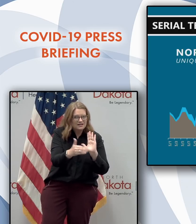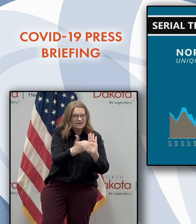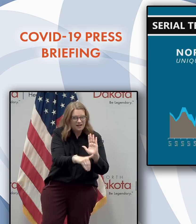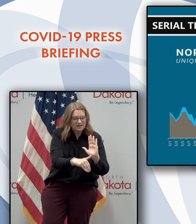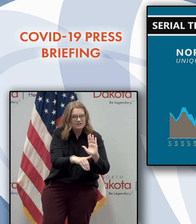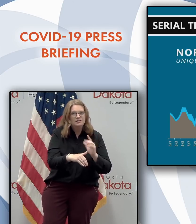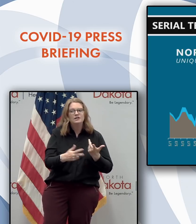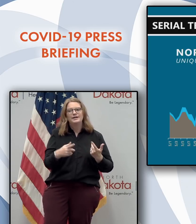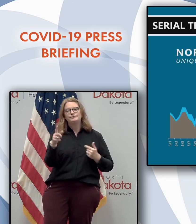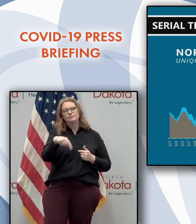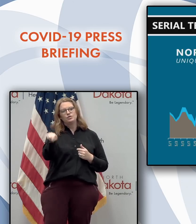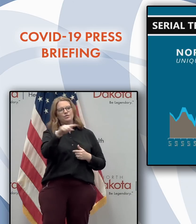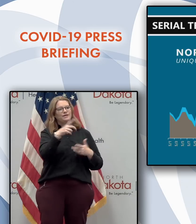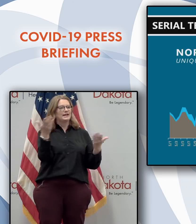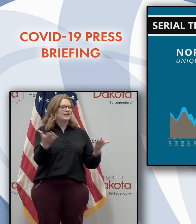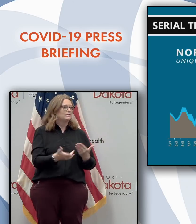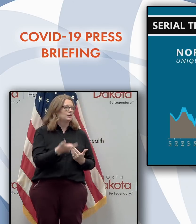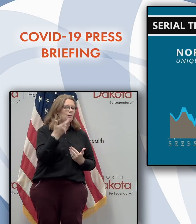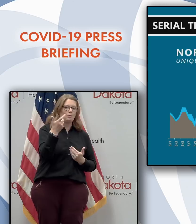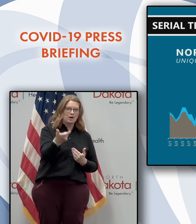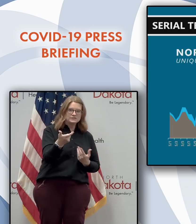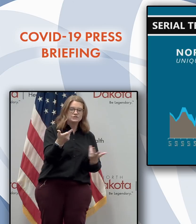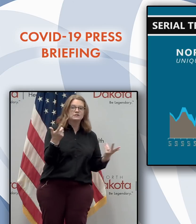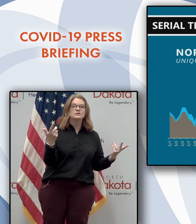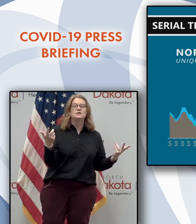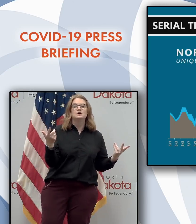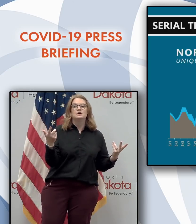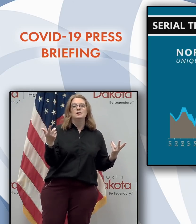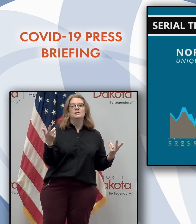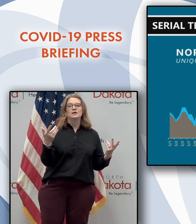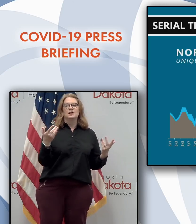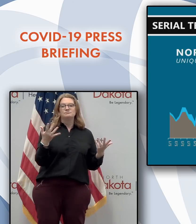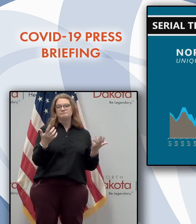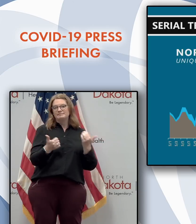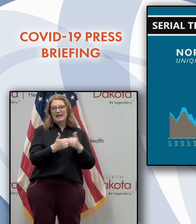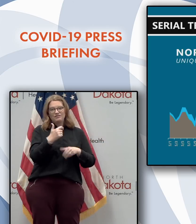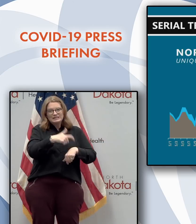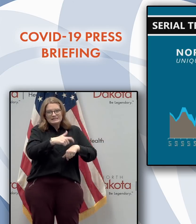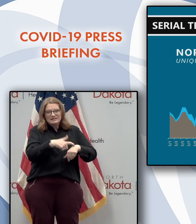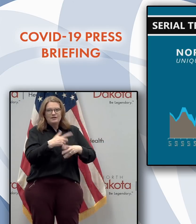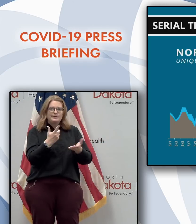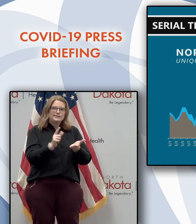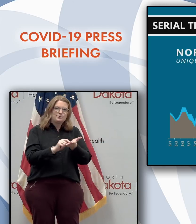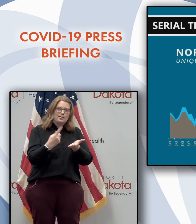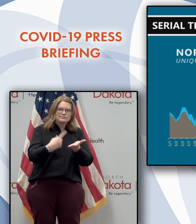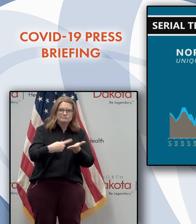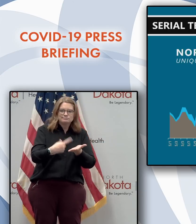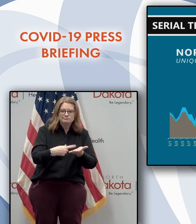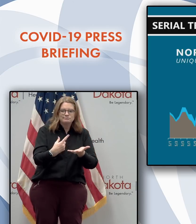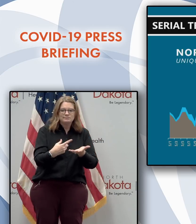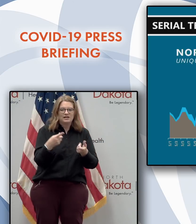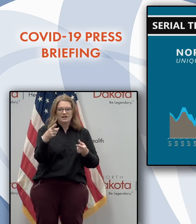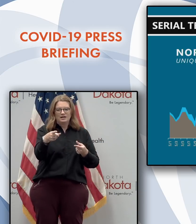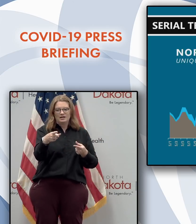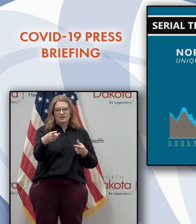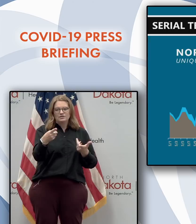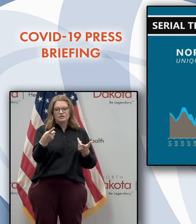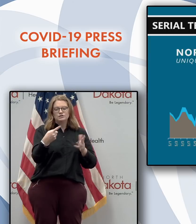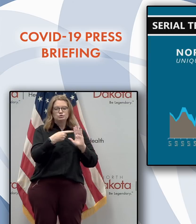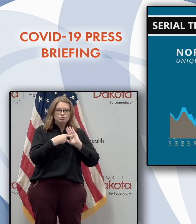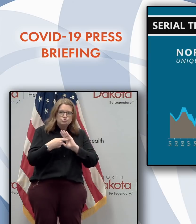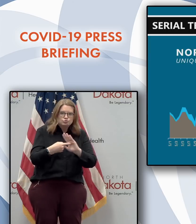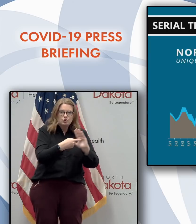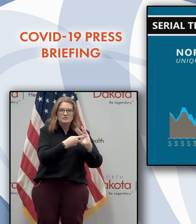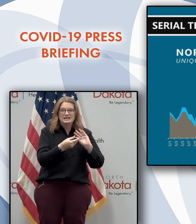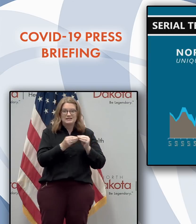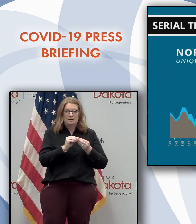know that are here and have been watching, we report this in every time we have a press conference, and this again shows the